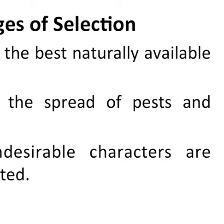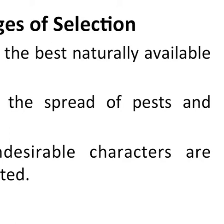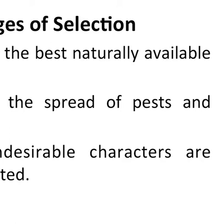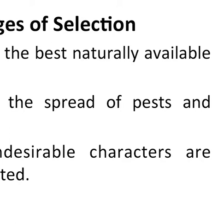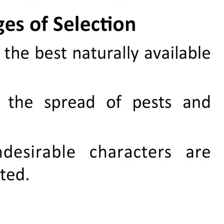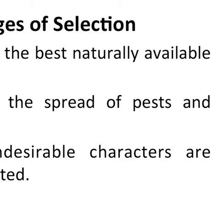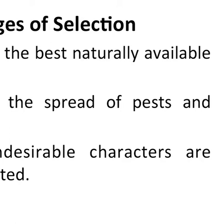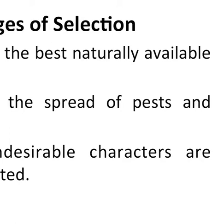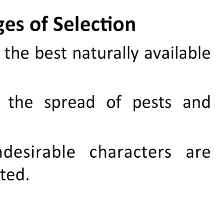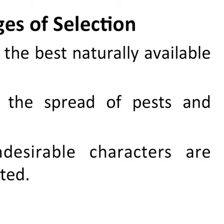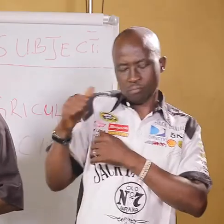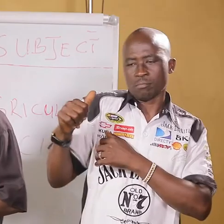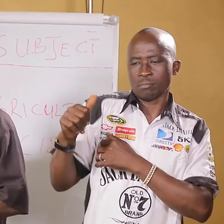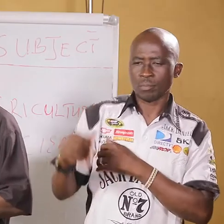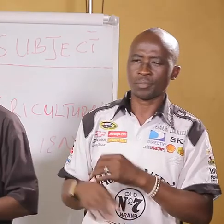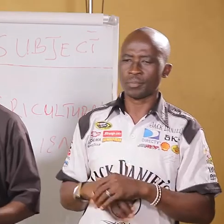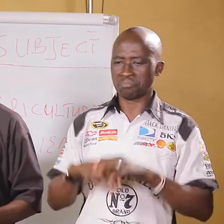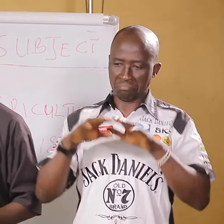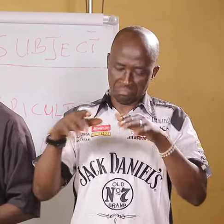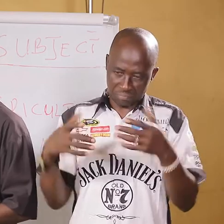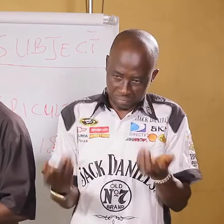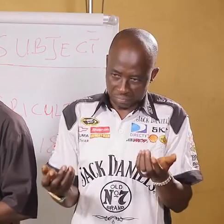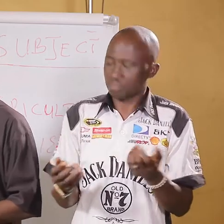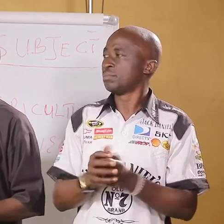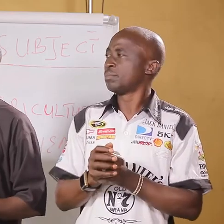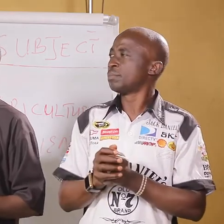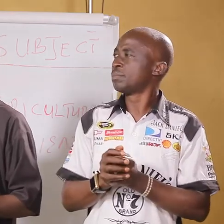and rejected. However,